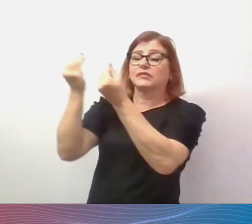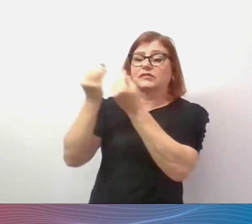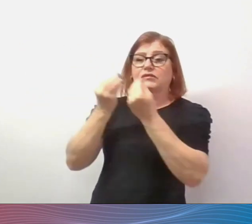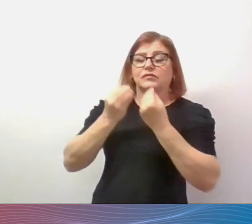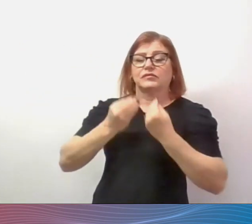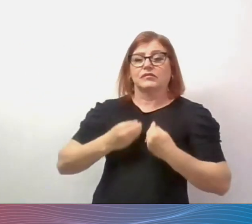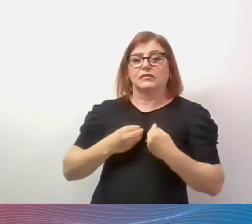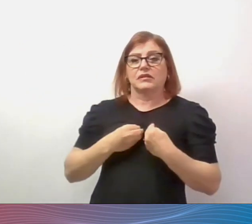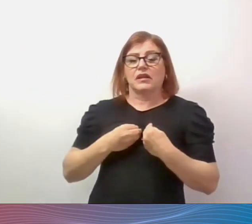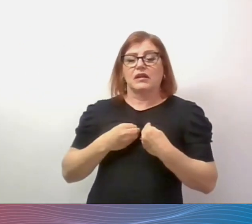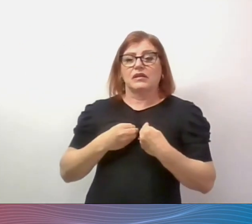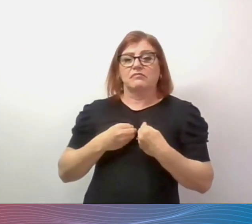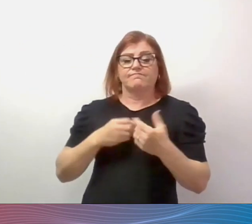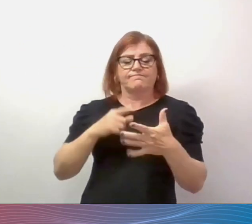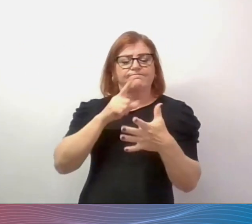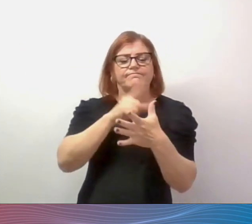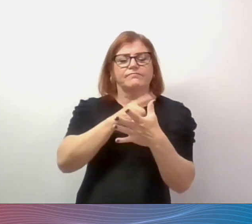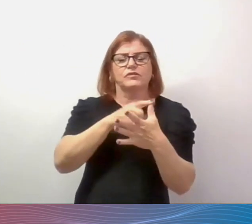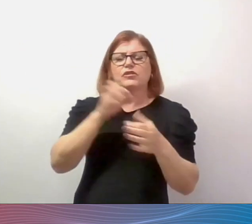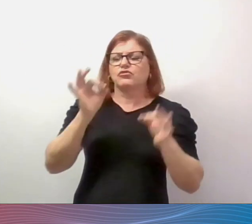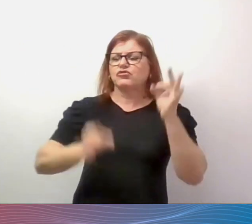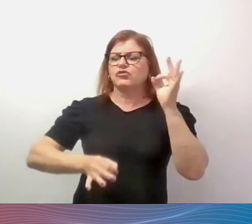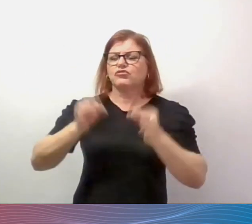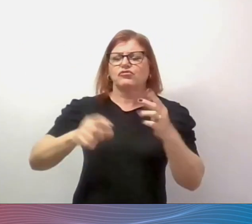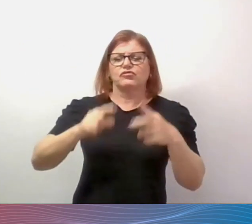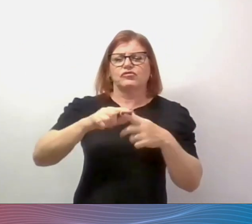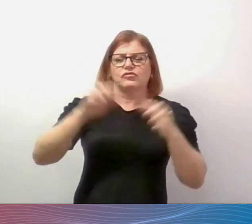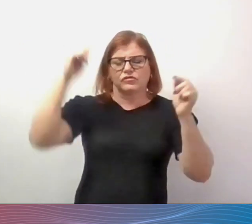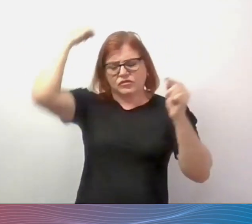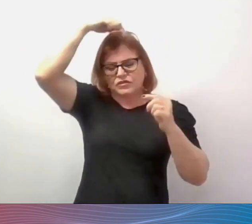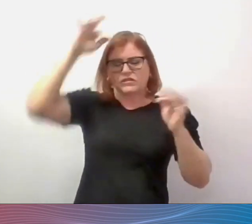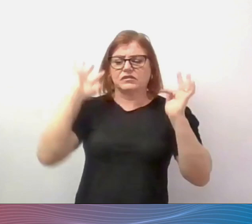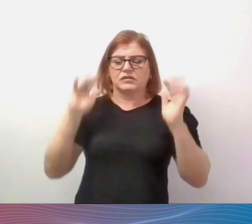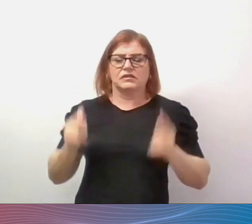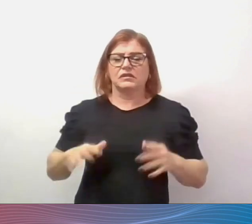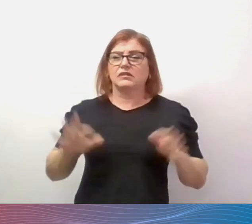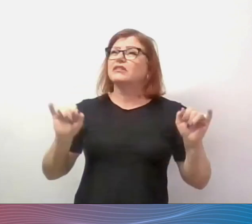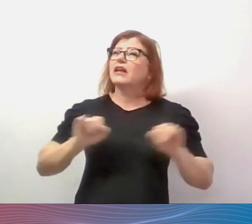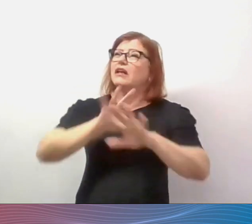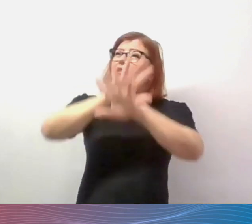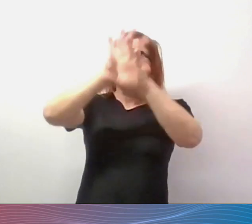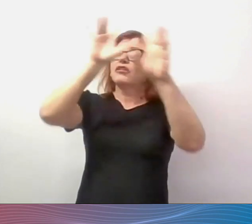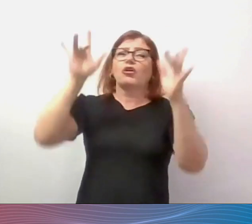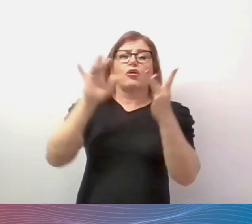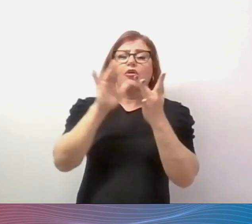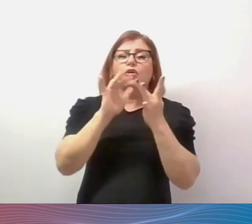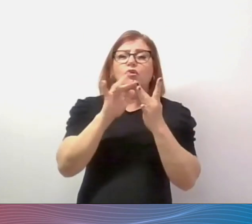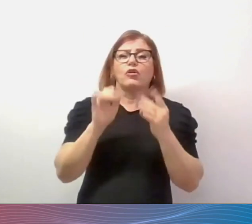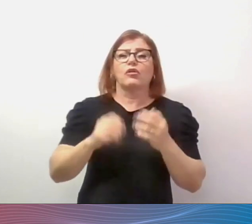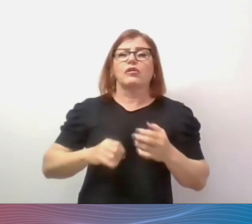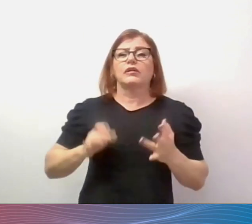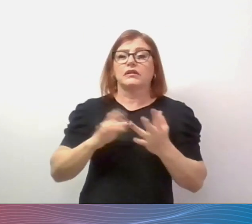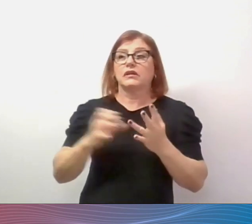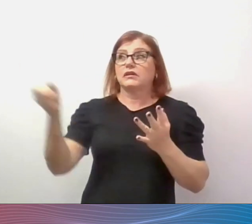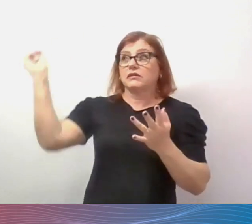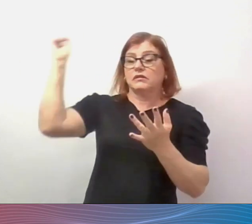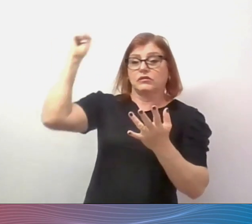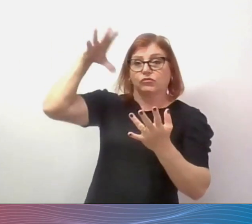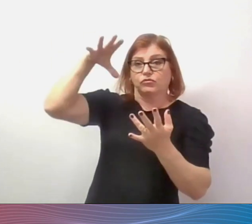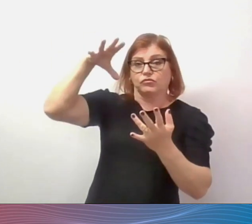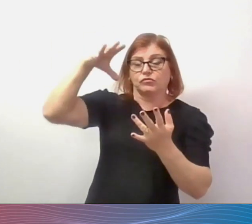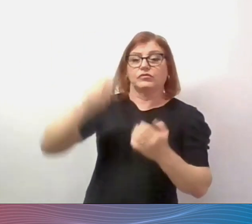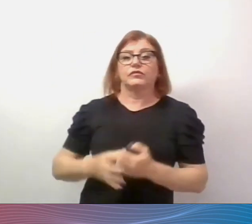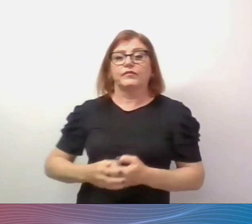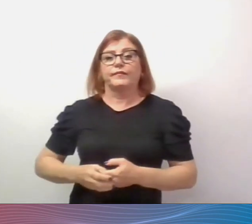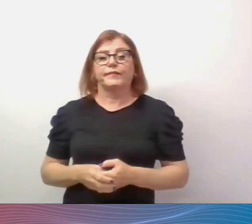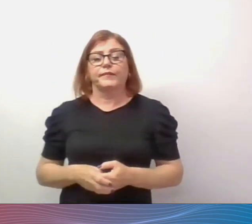como justiça, santidade, glória, amor e luz. Such as righteousness, holiness, glory and